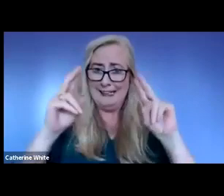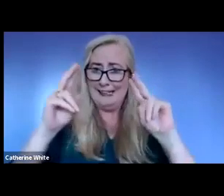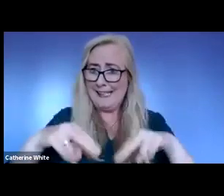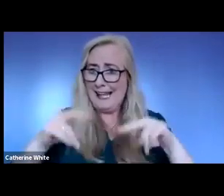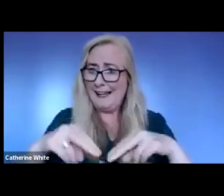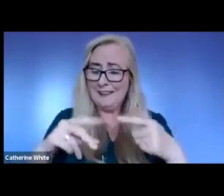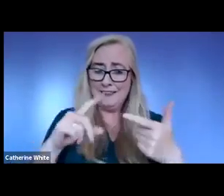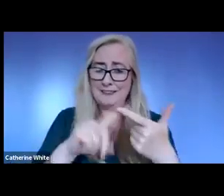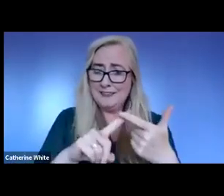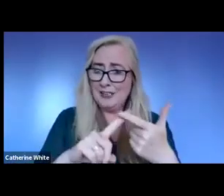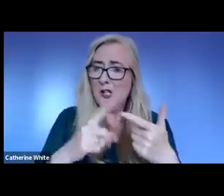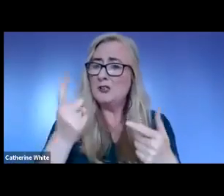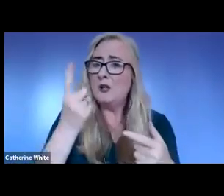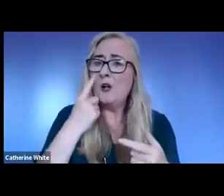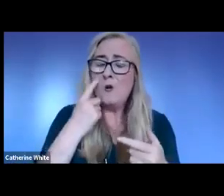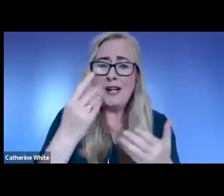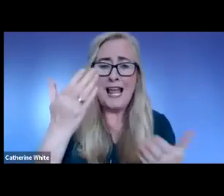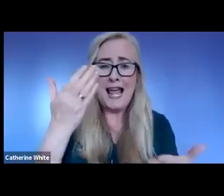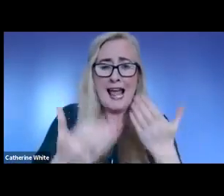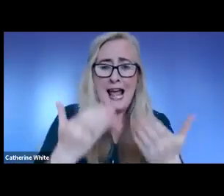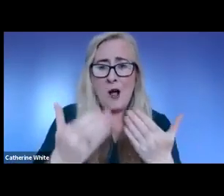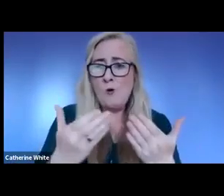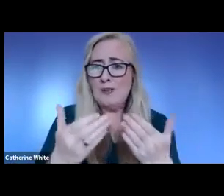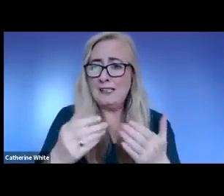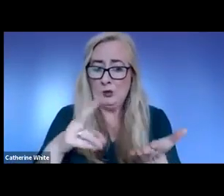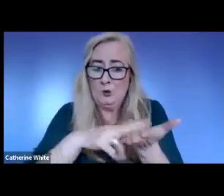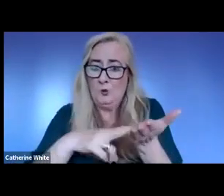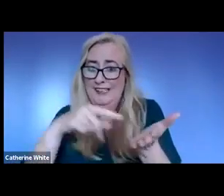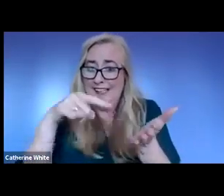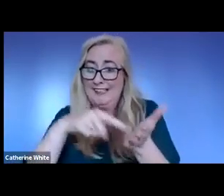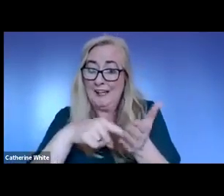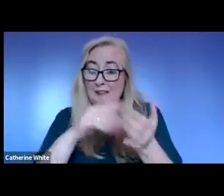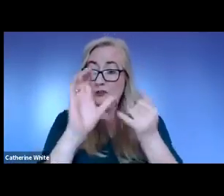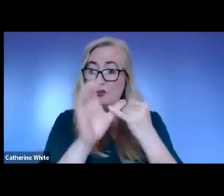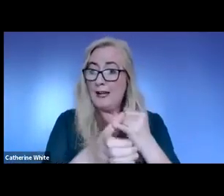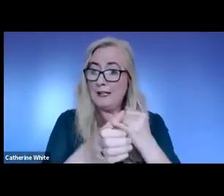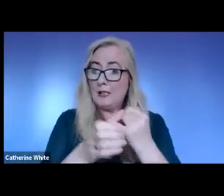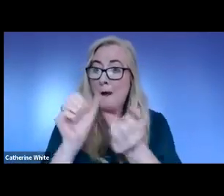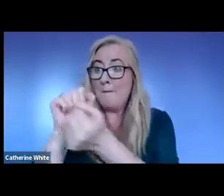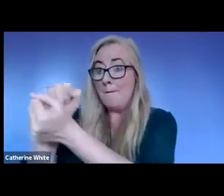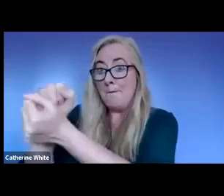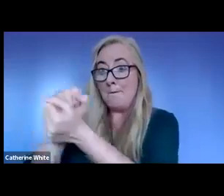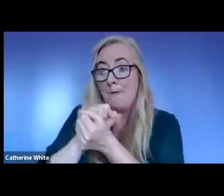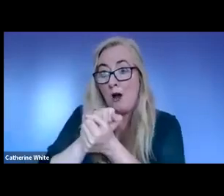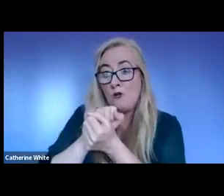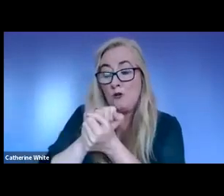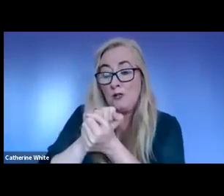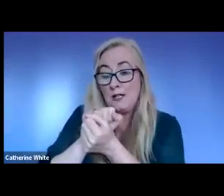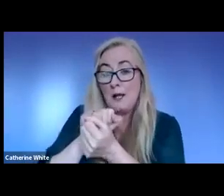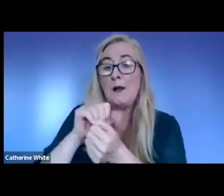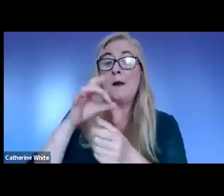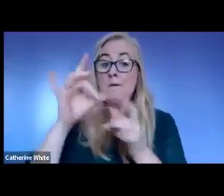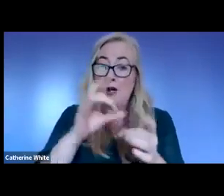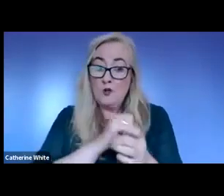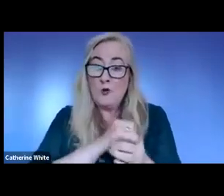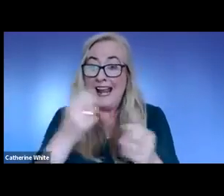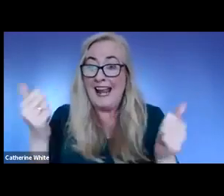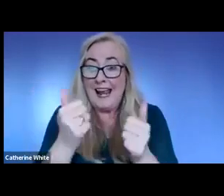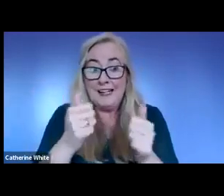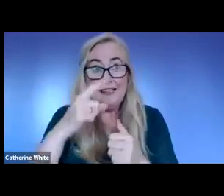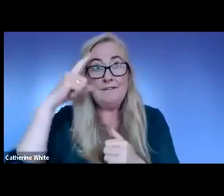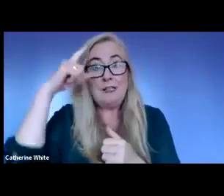we need to look at how we best use that ability to borrow in order to address the difficulties that